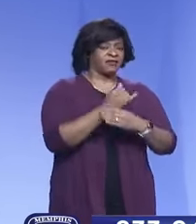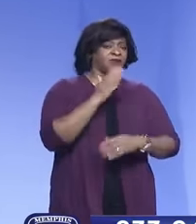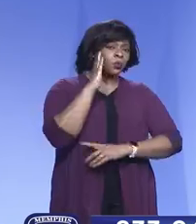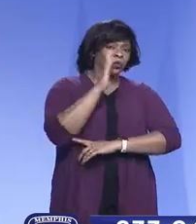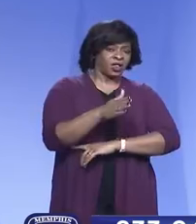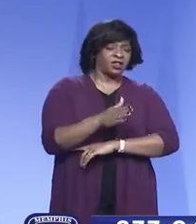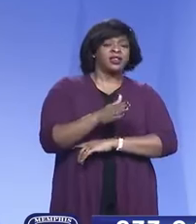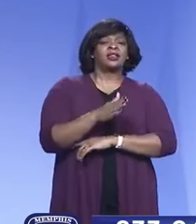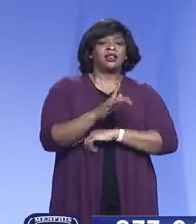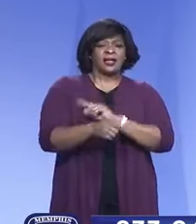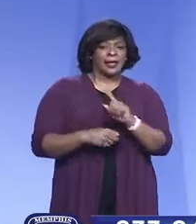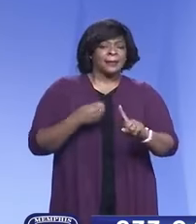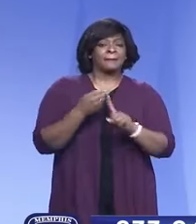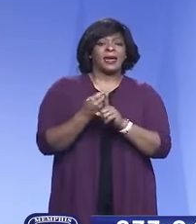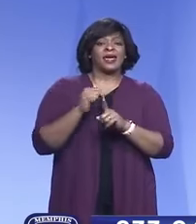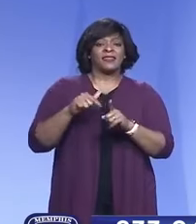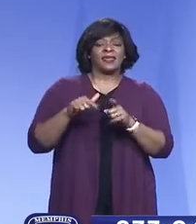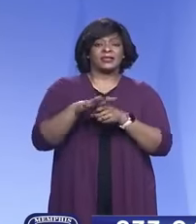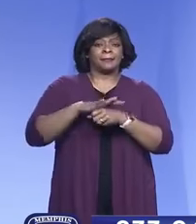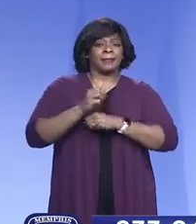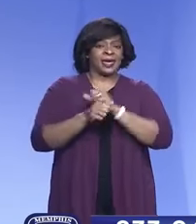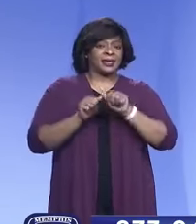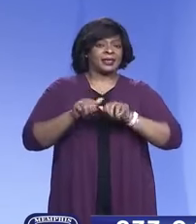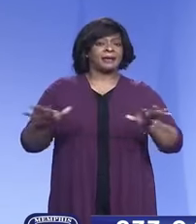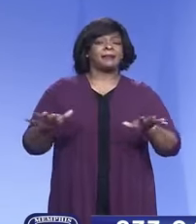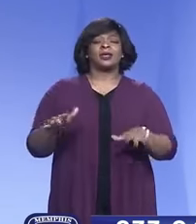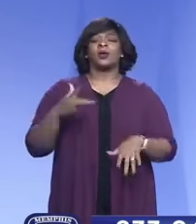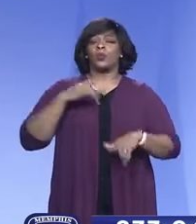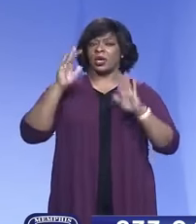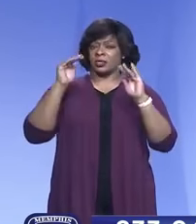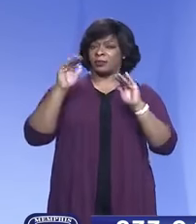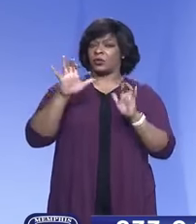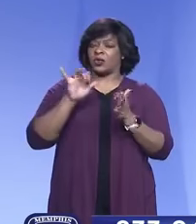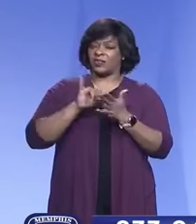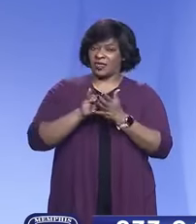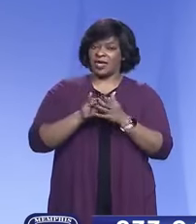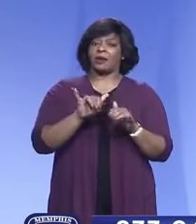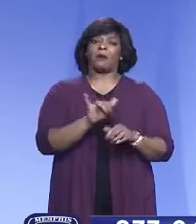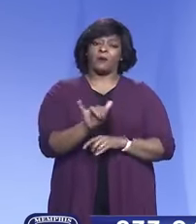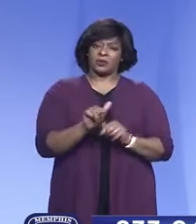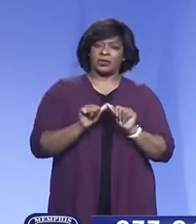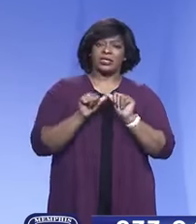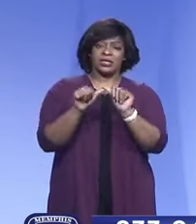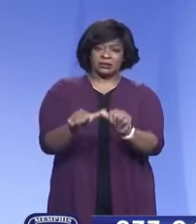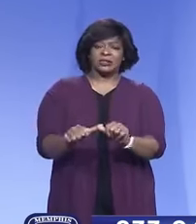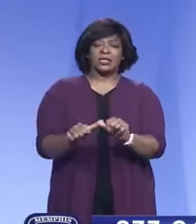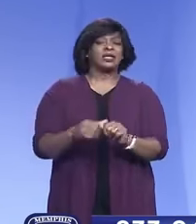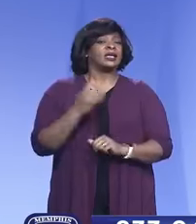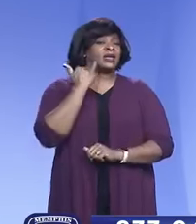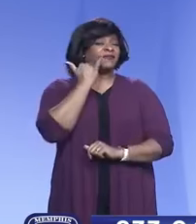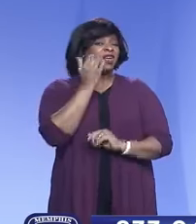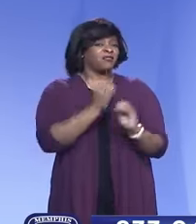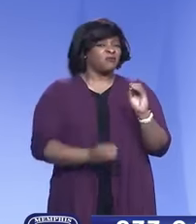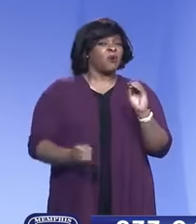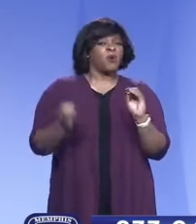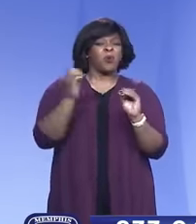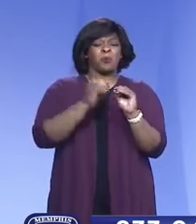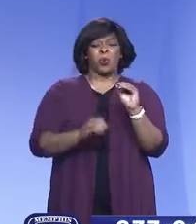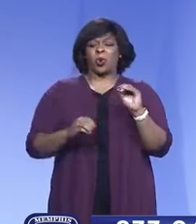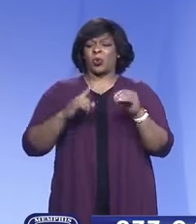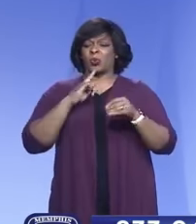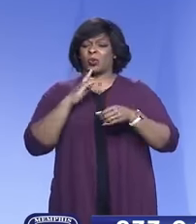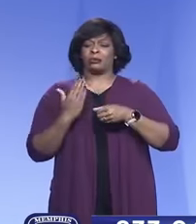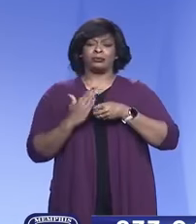actually impact the pandemic. So we anticipate doing that as well. But if there are more stringent